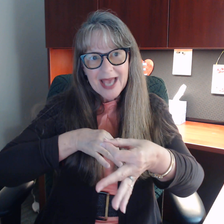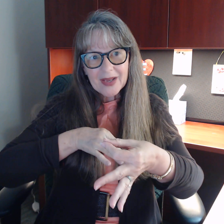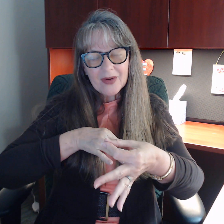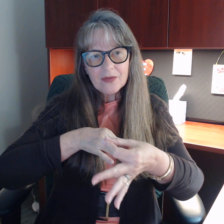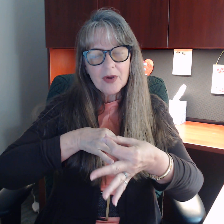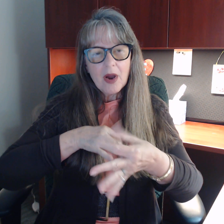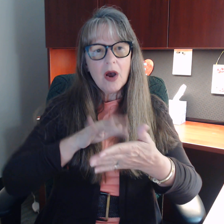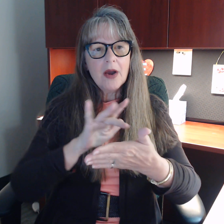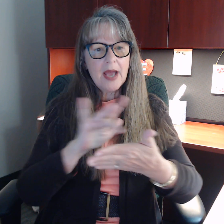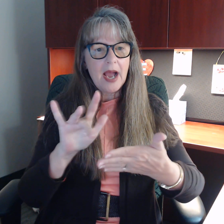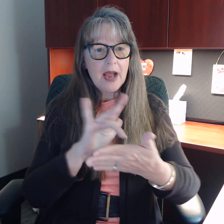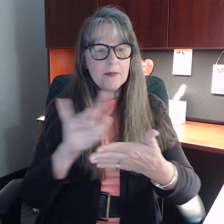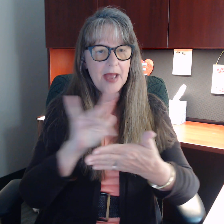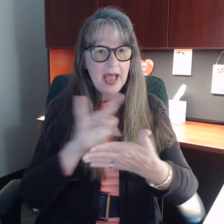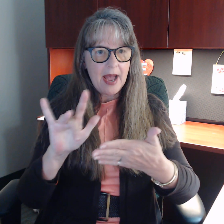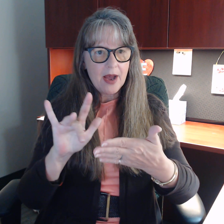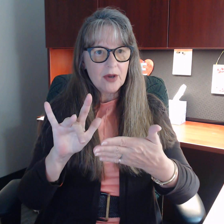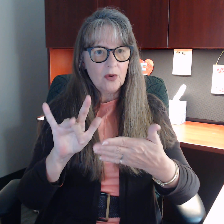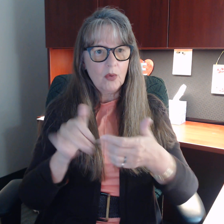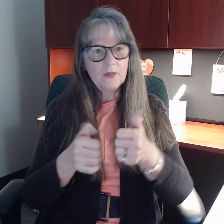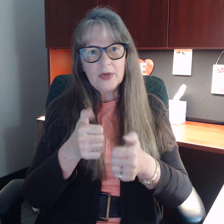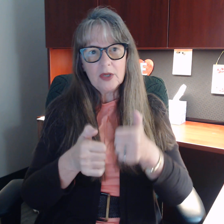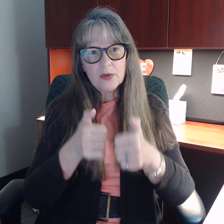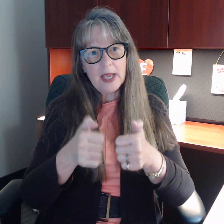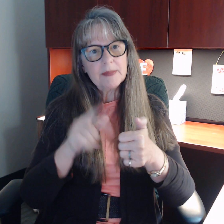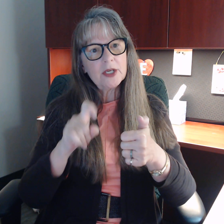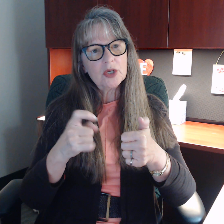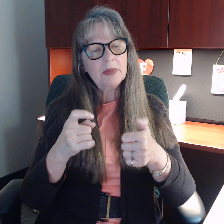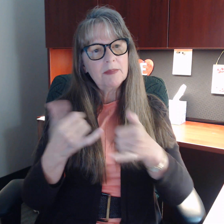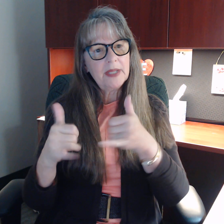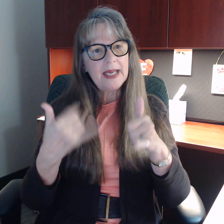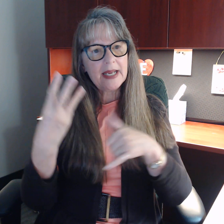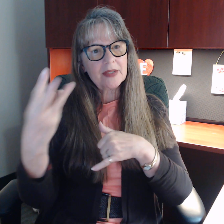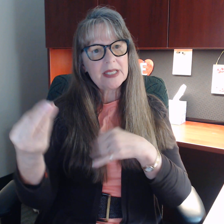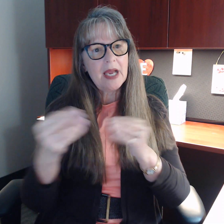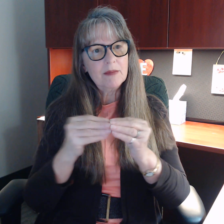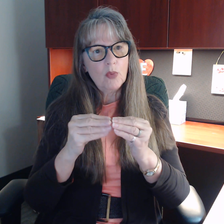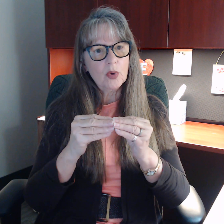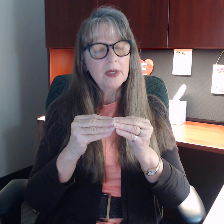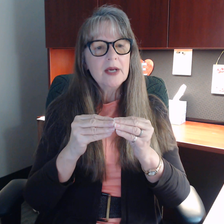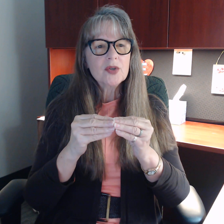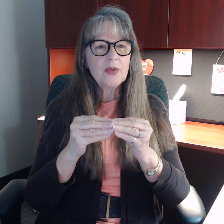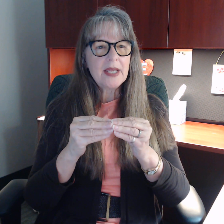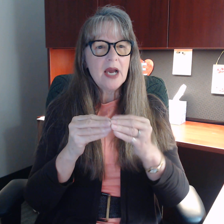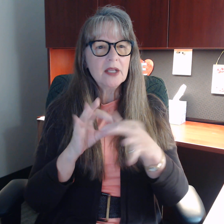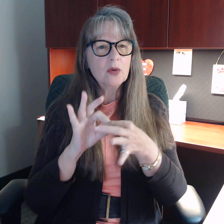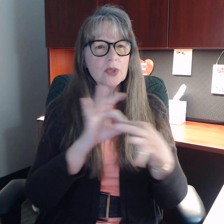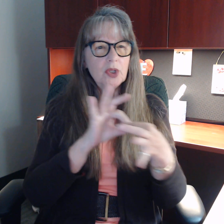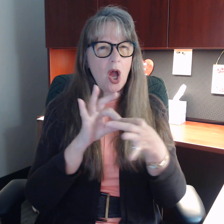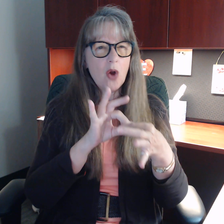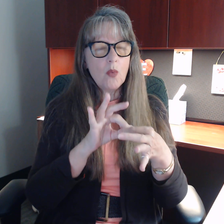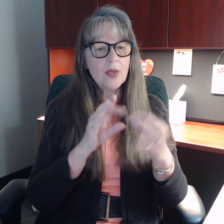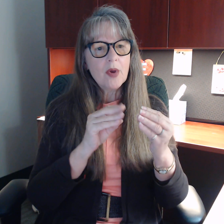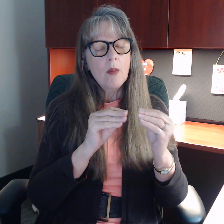of on an iPad or video games, they should be playing outside more. So that kind of goes along with